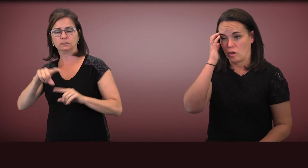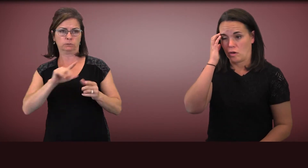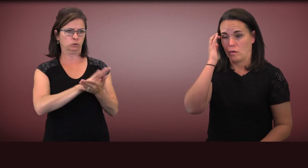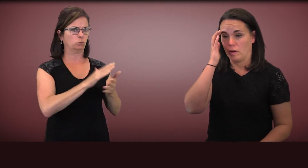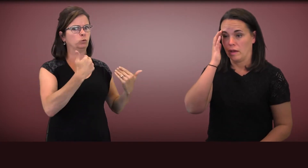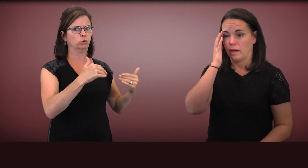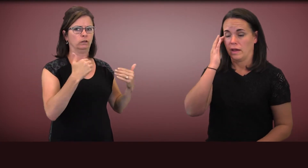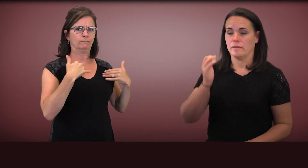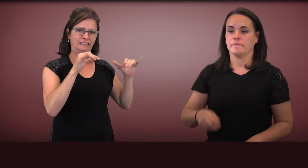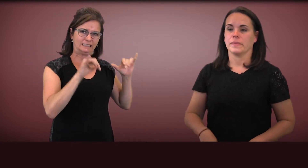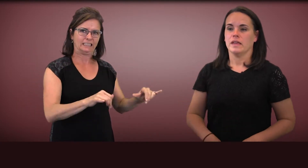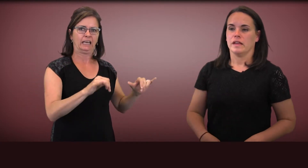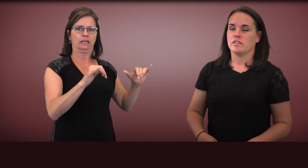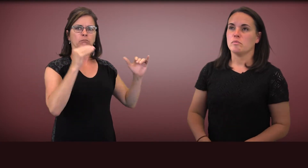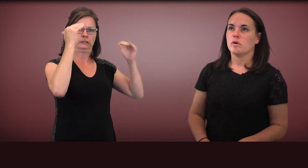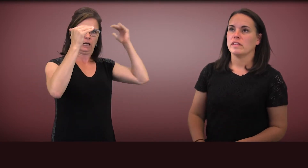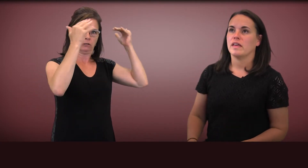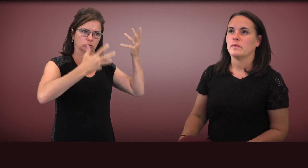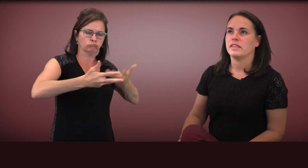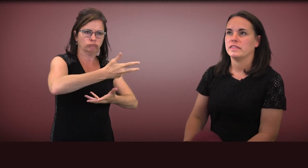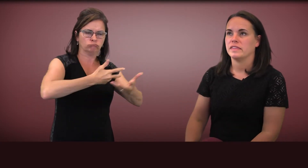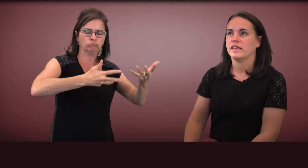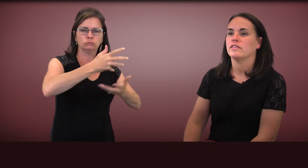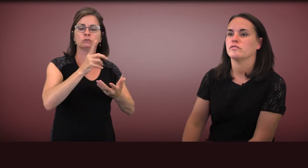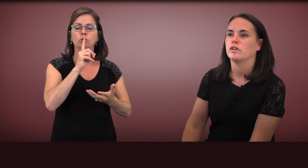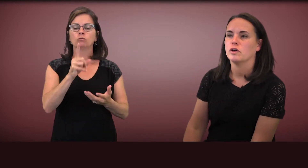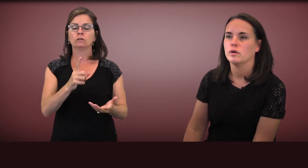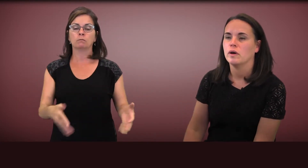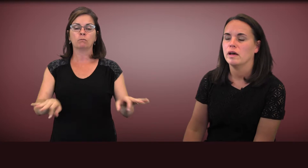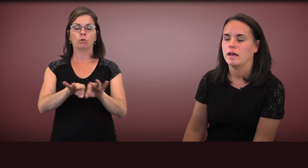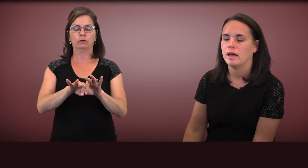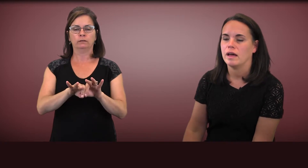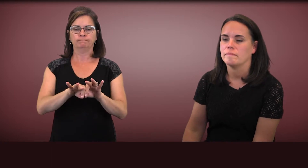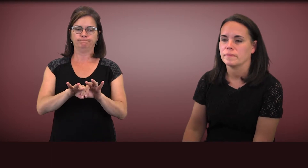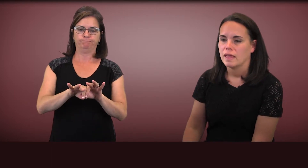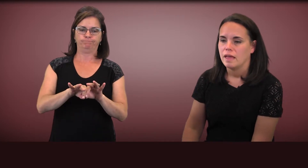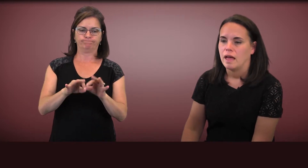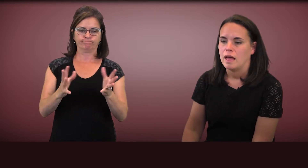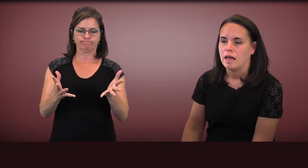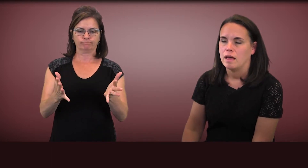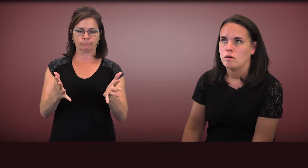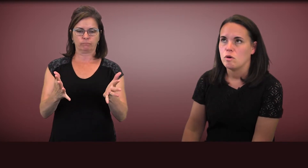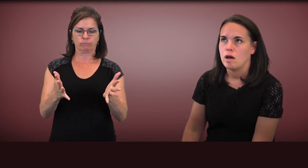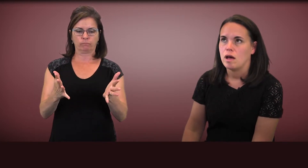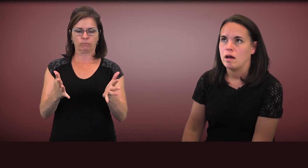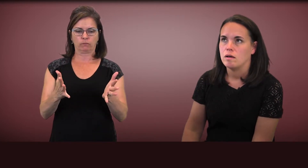And so it's important that we think through